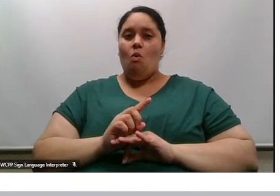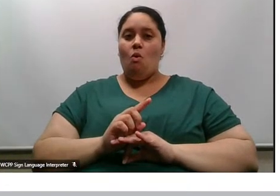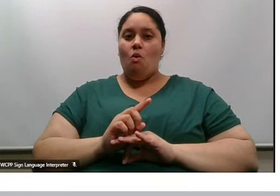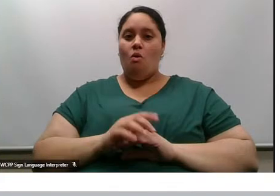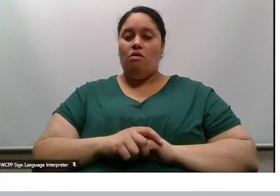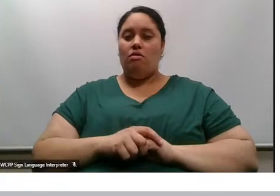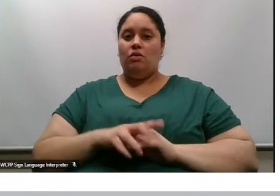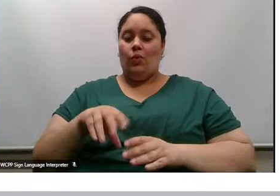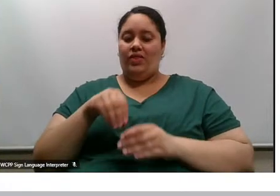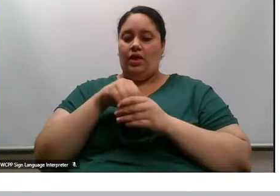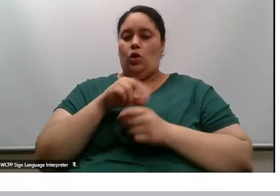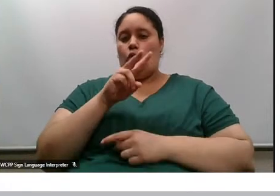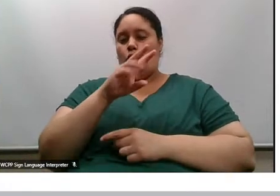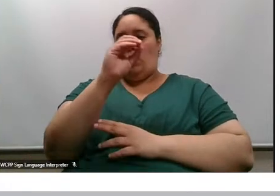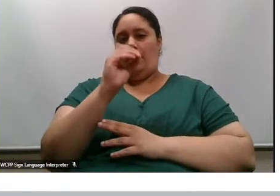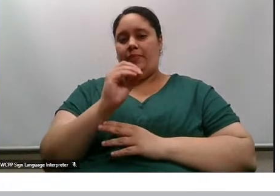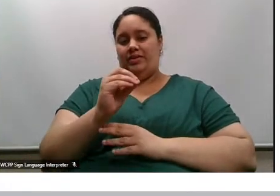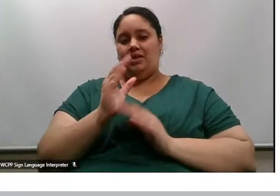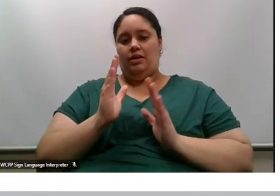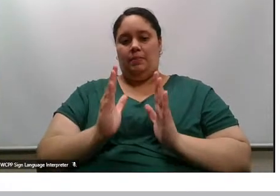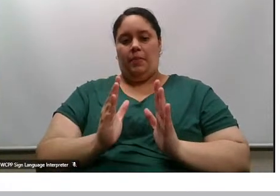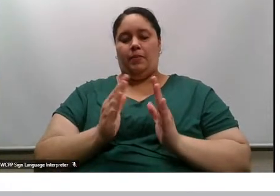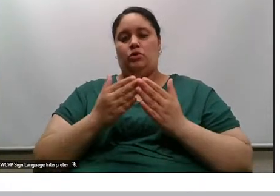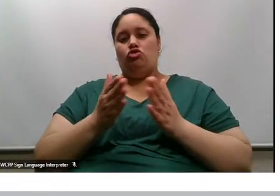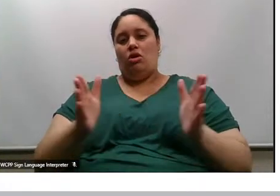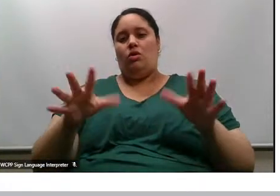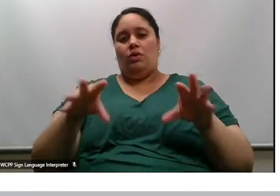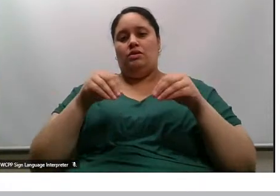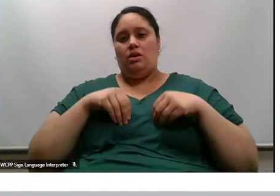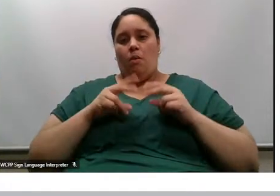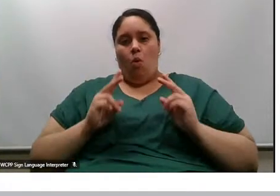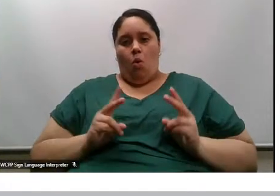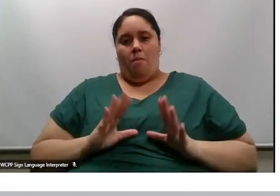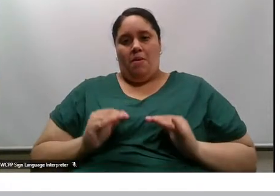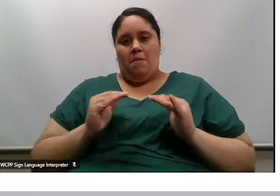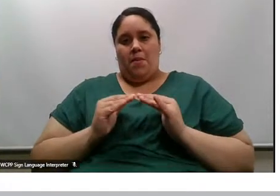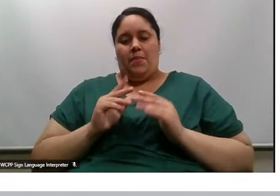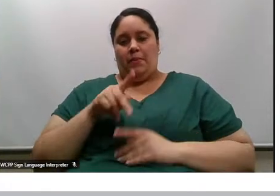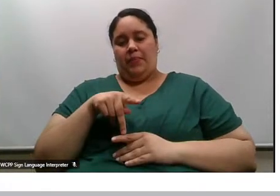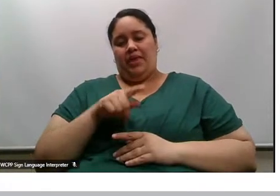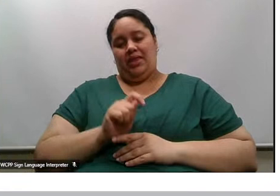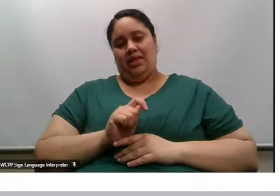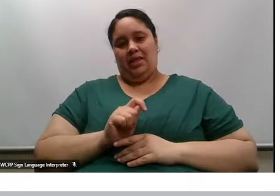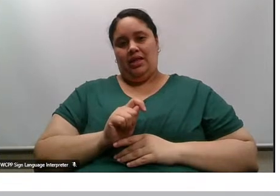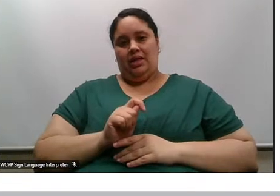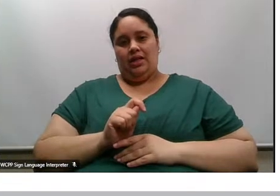it's within the 2% generally accepted norm of PT